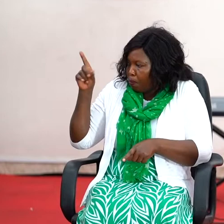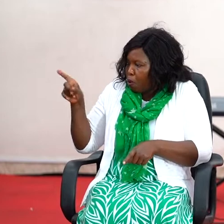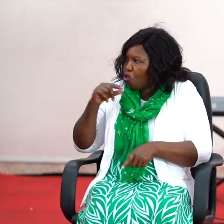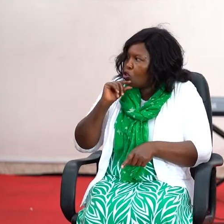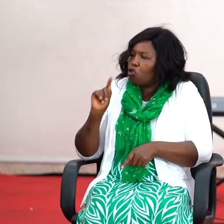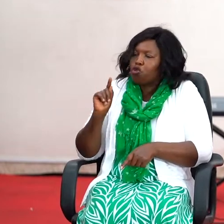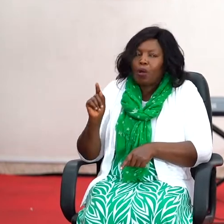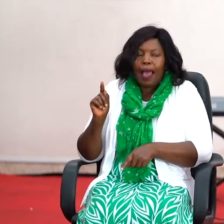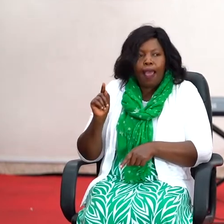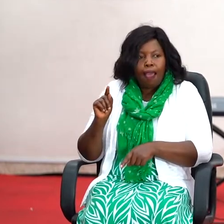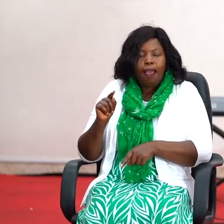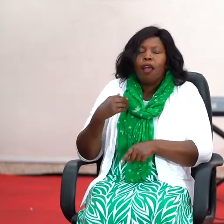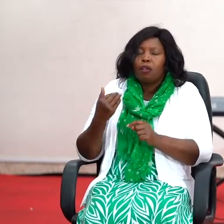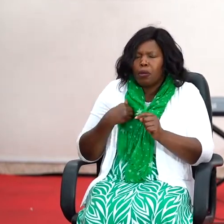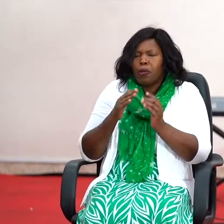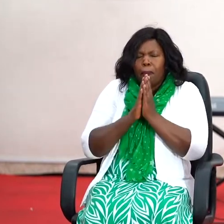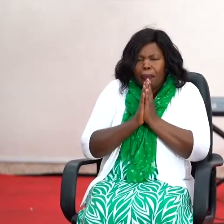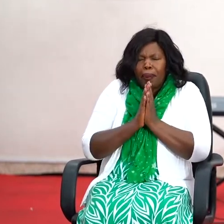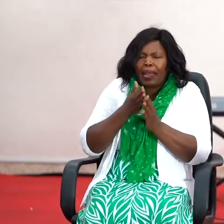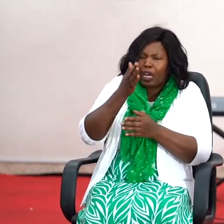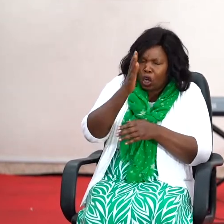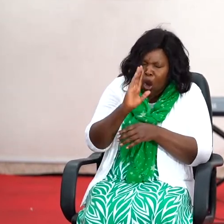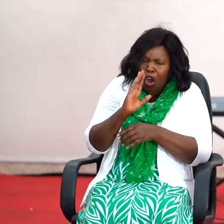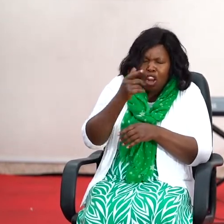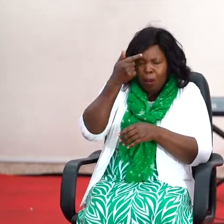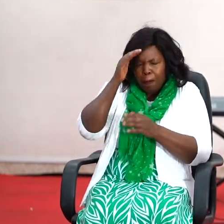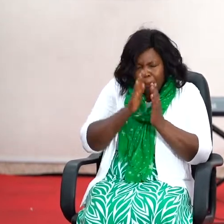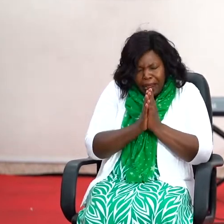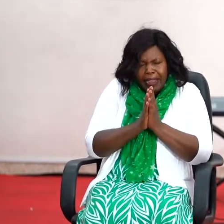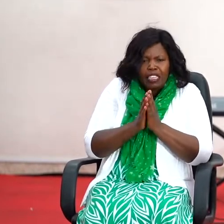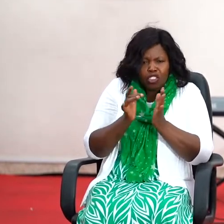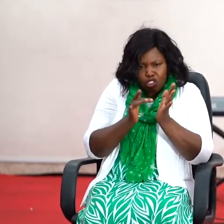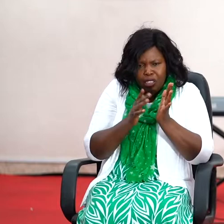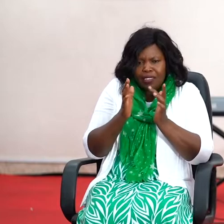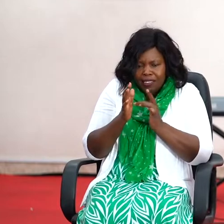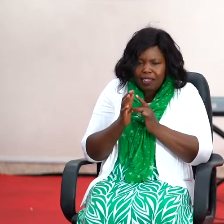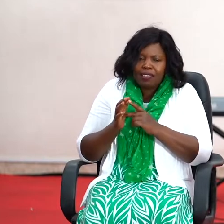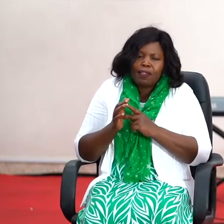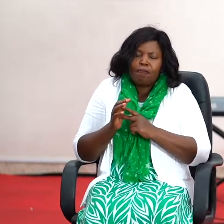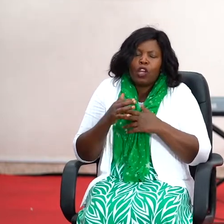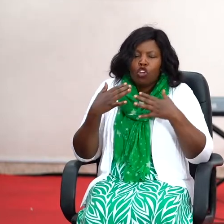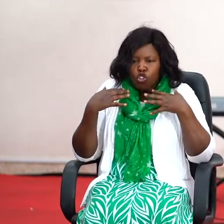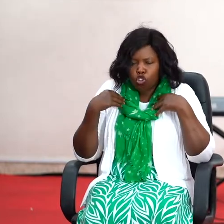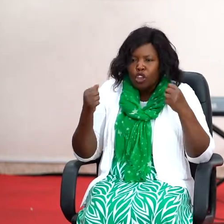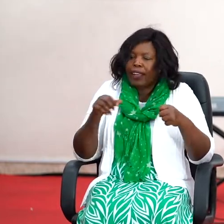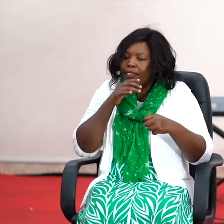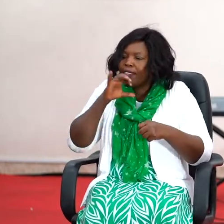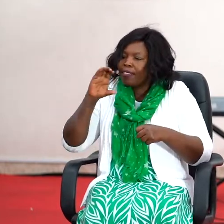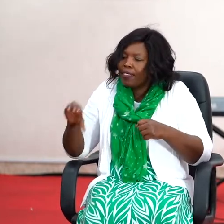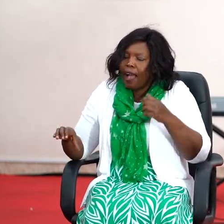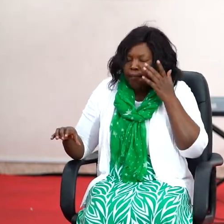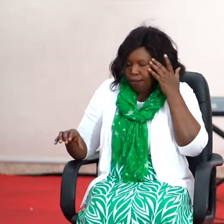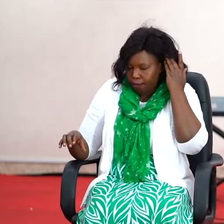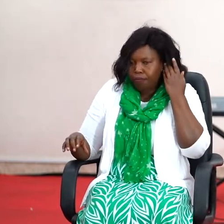nobleman who was praying to Jesus, who was interceding to Jesus to pray, to heal his son. And